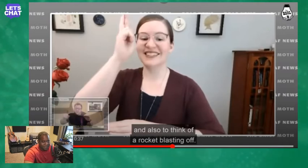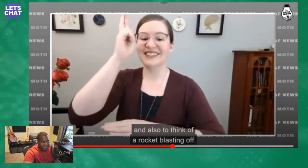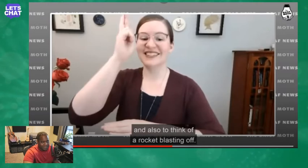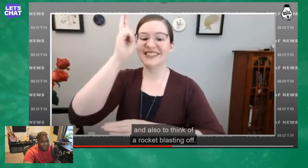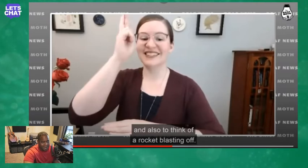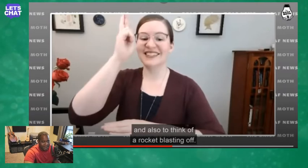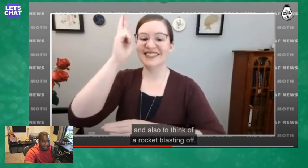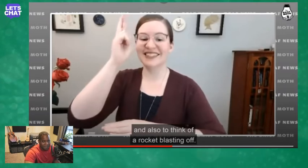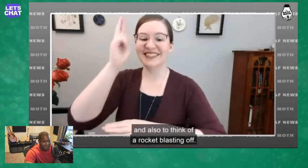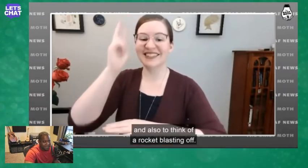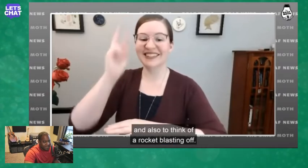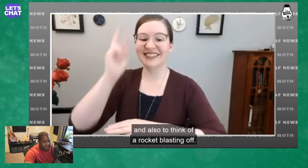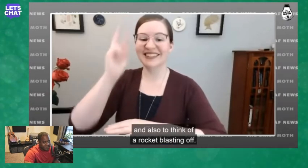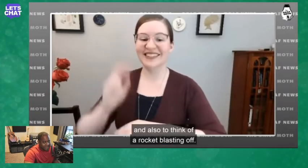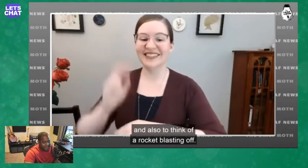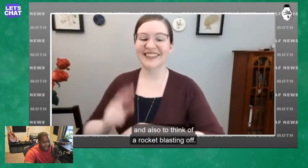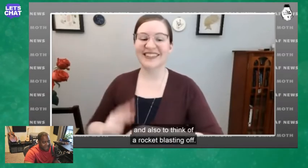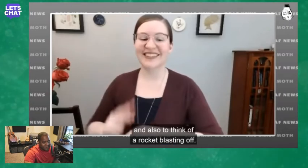go.